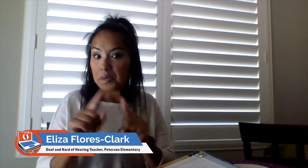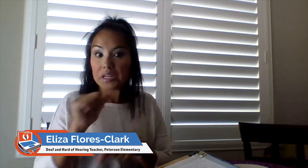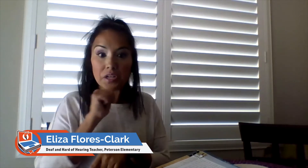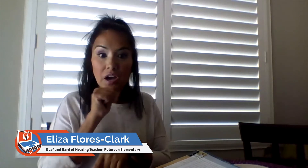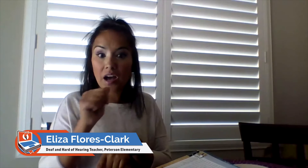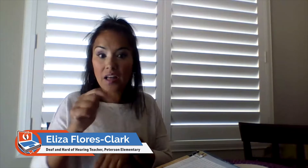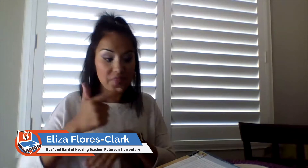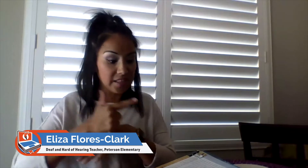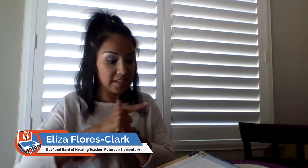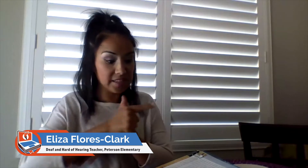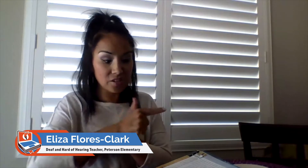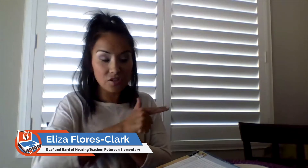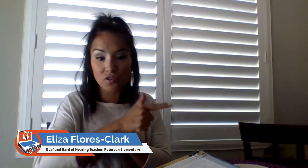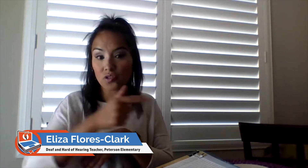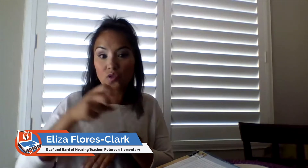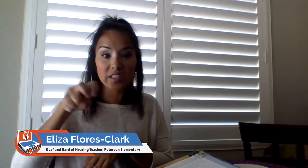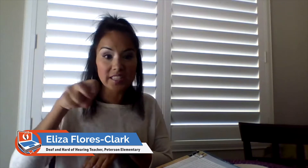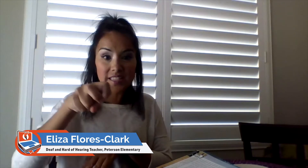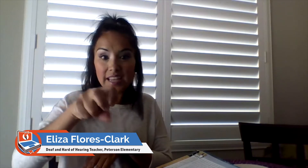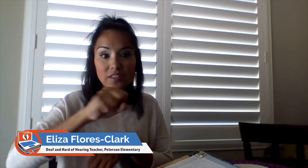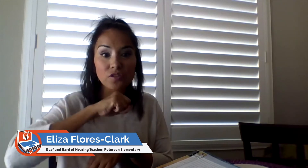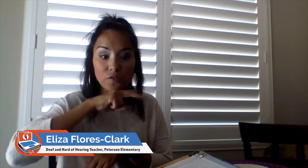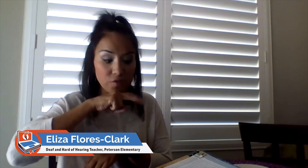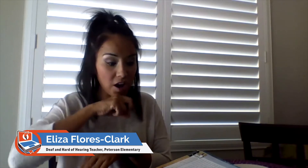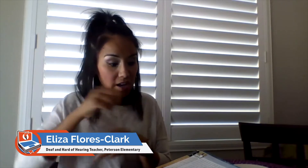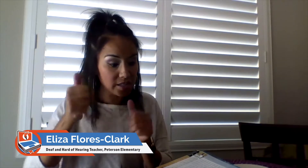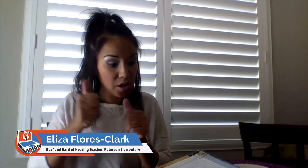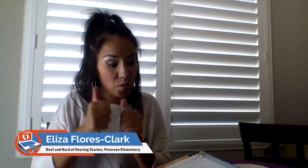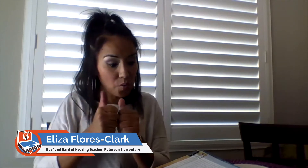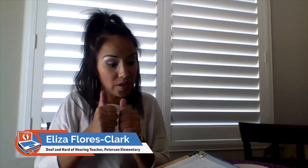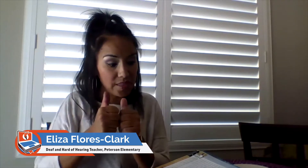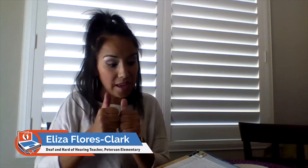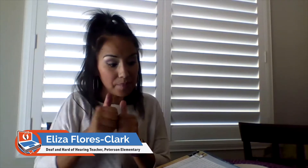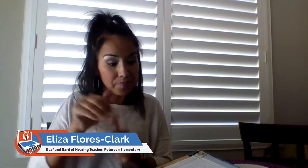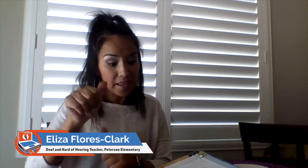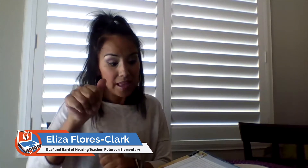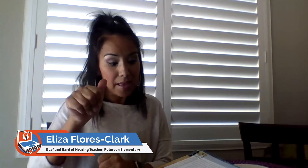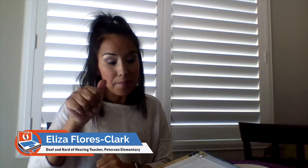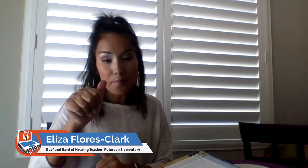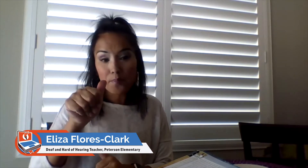but not the lizards or frogs with the